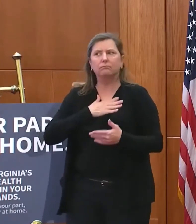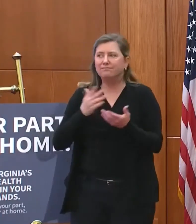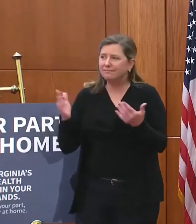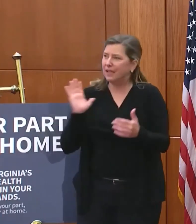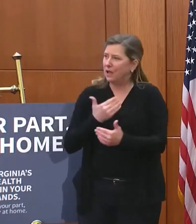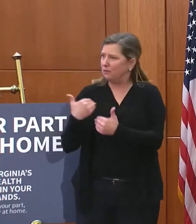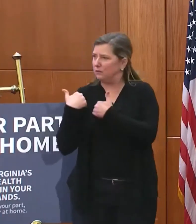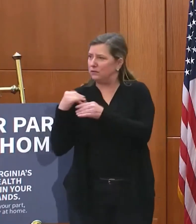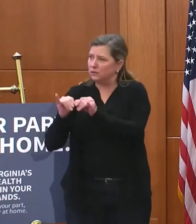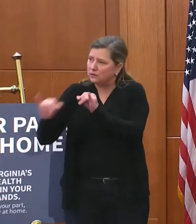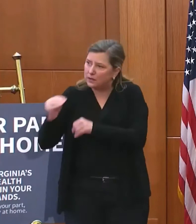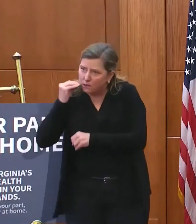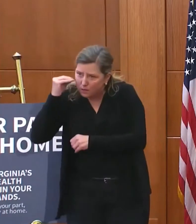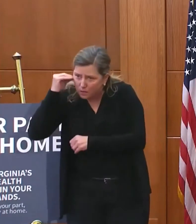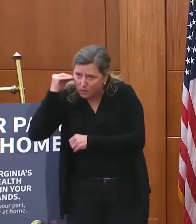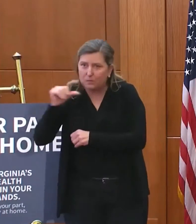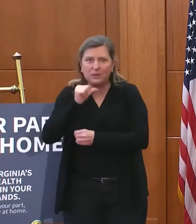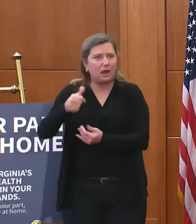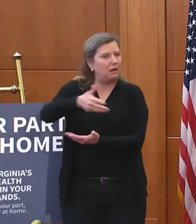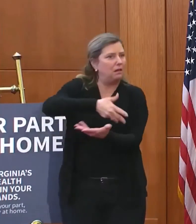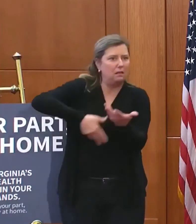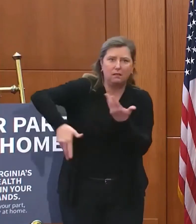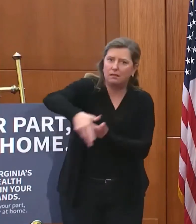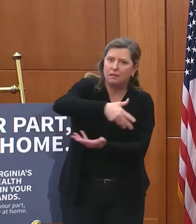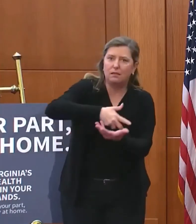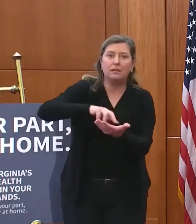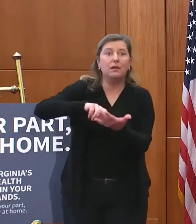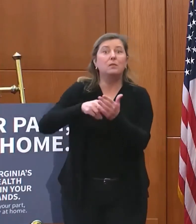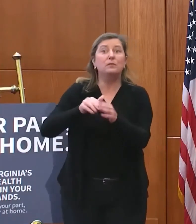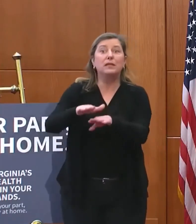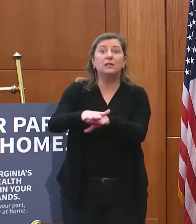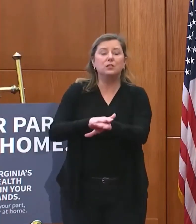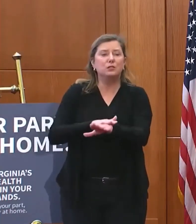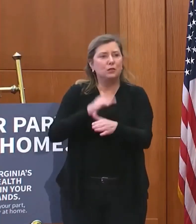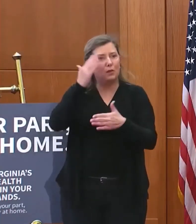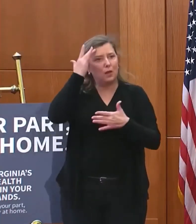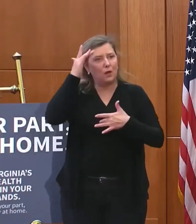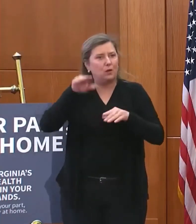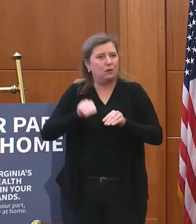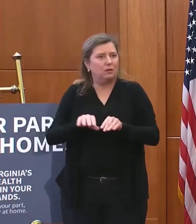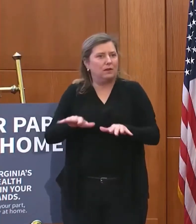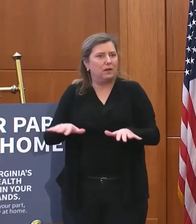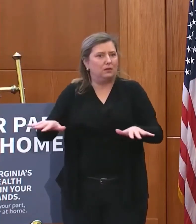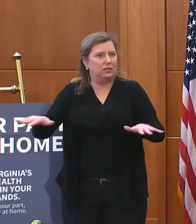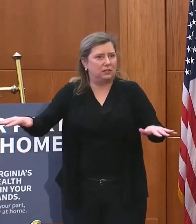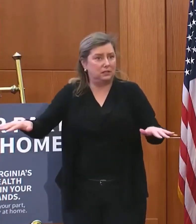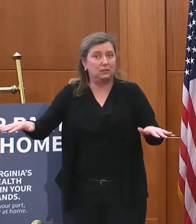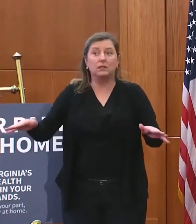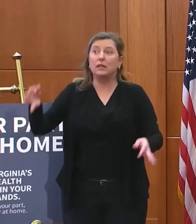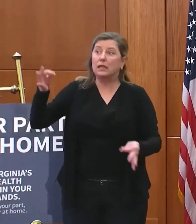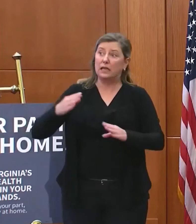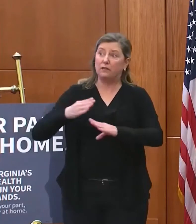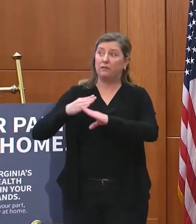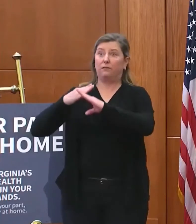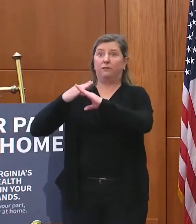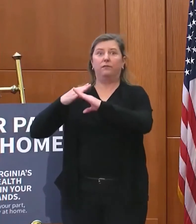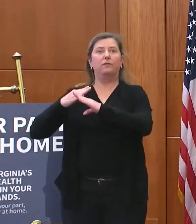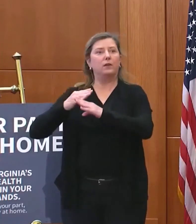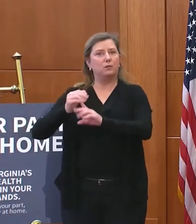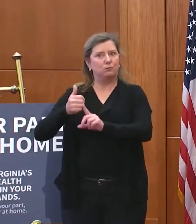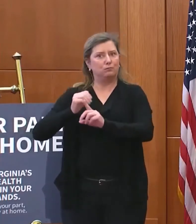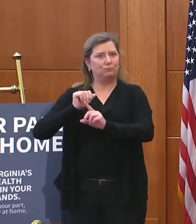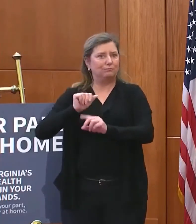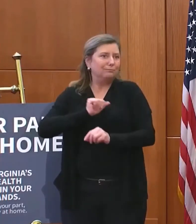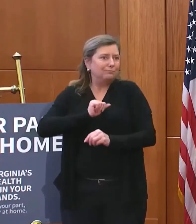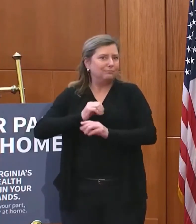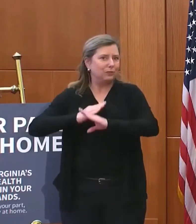from other people so we slow the spread of this virus. By doing this, we protect ourselves and we